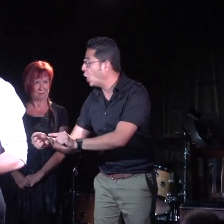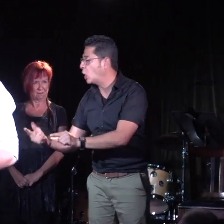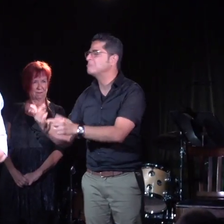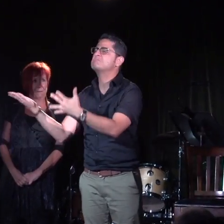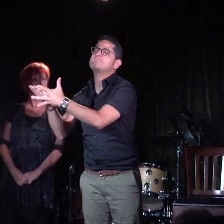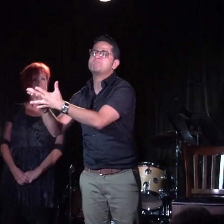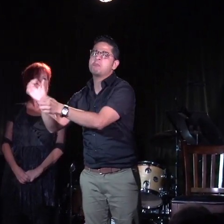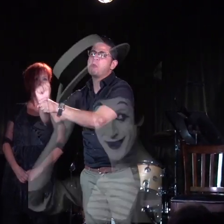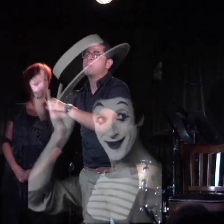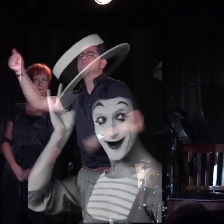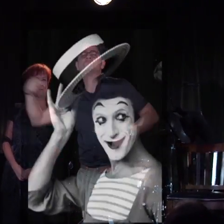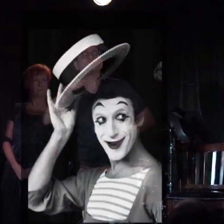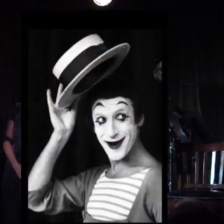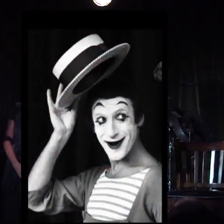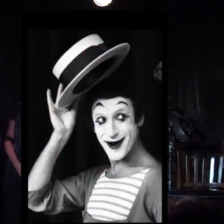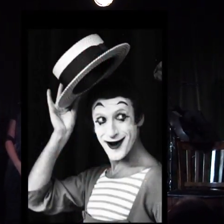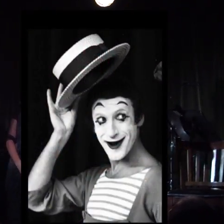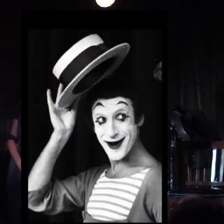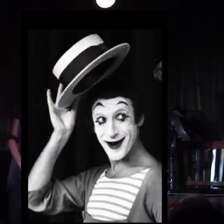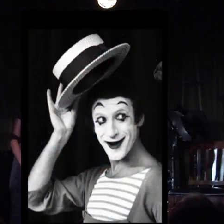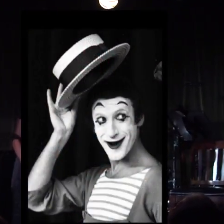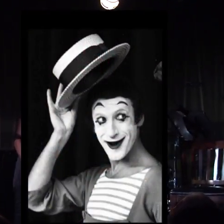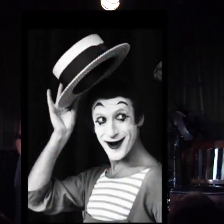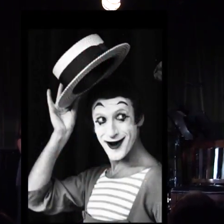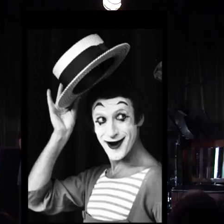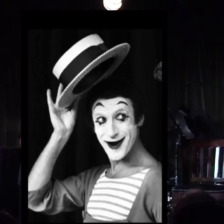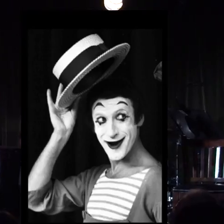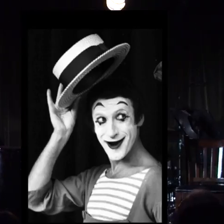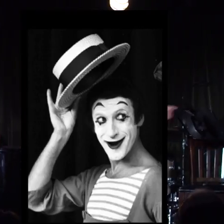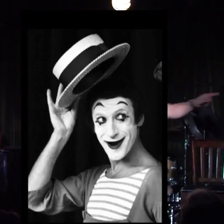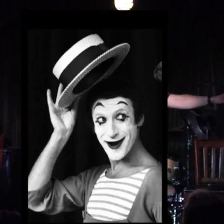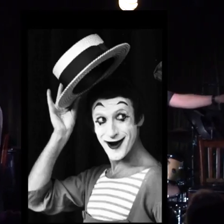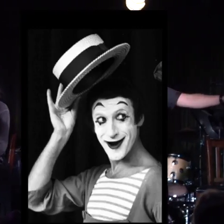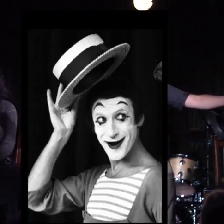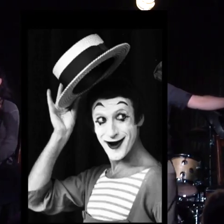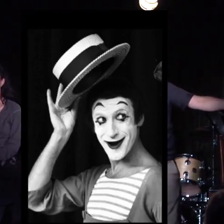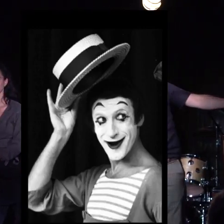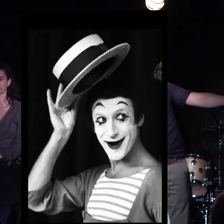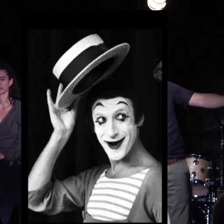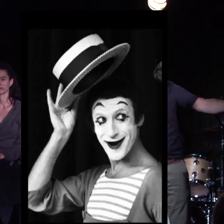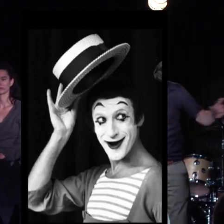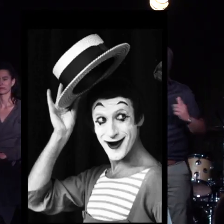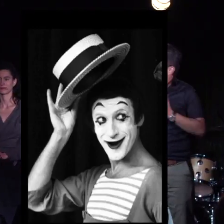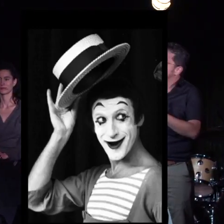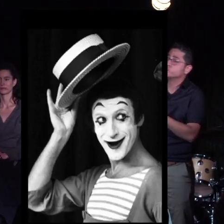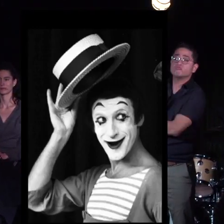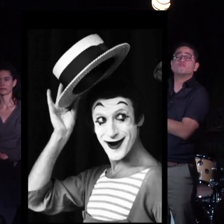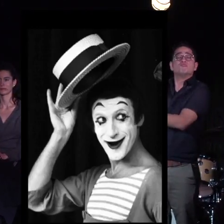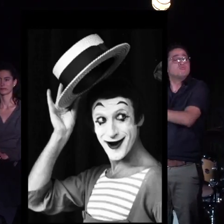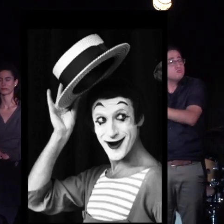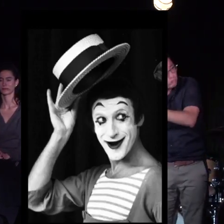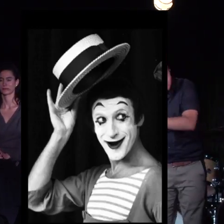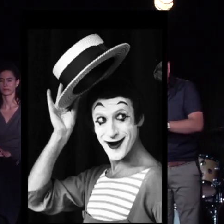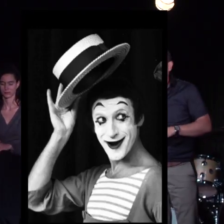see her fellow countryman, Marcel Marceau, for inspiration. We struck up brief conversation before the show and during intermission.